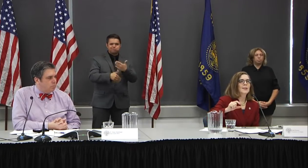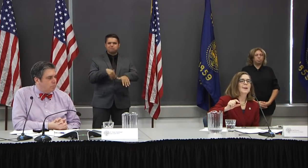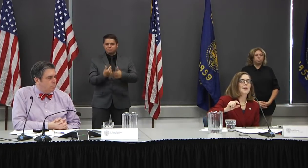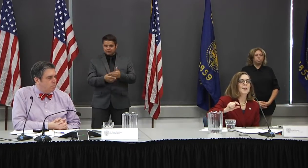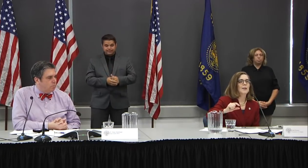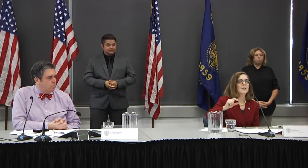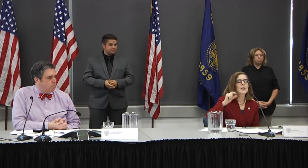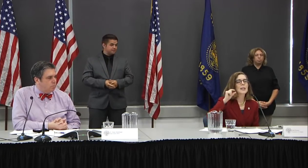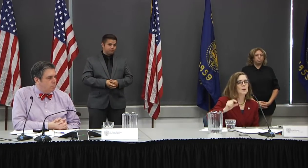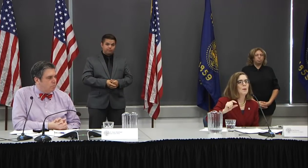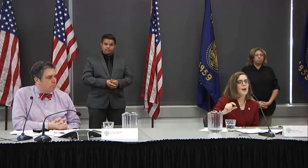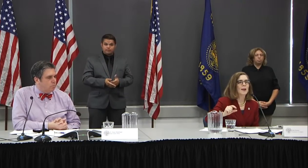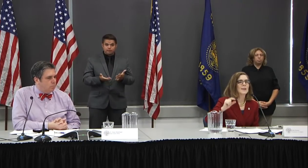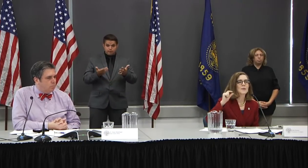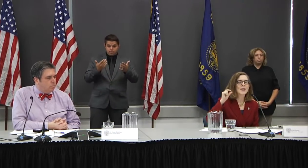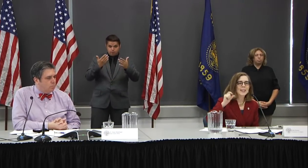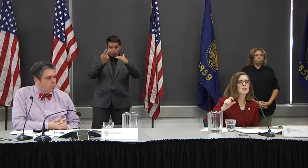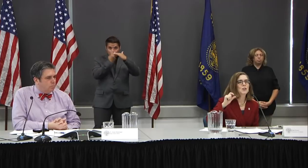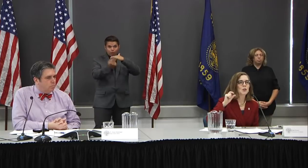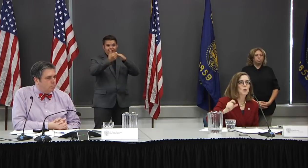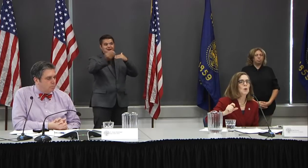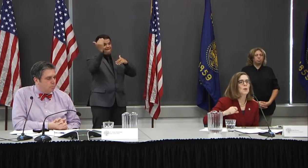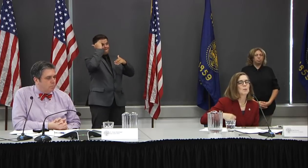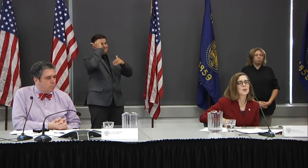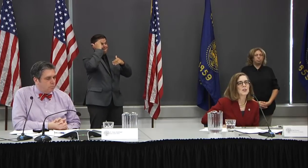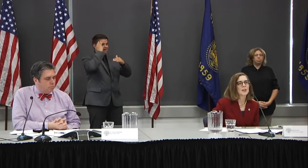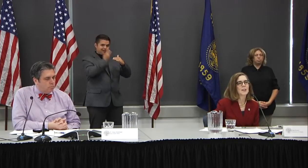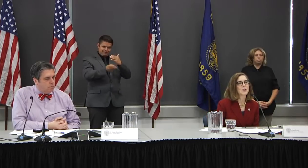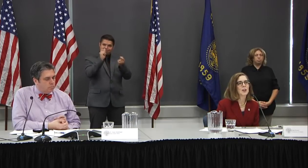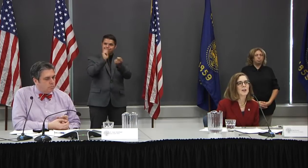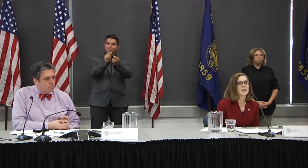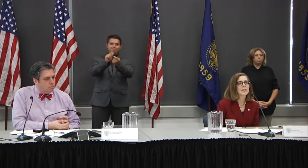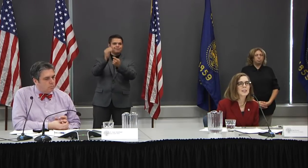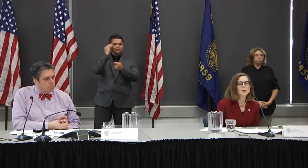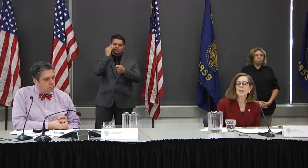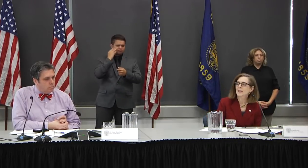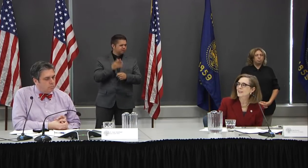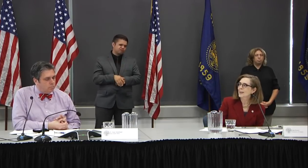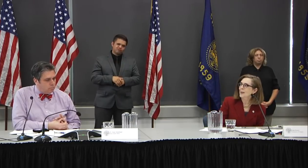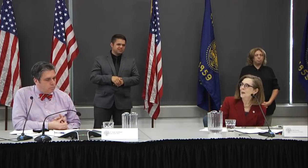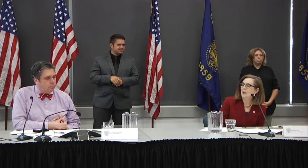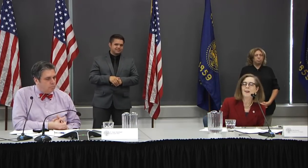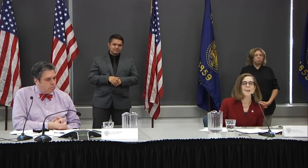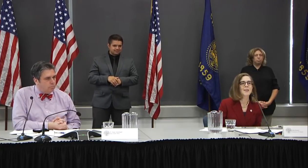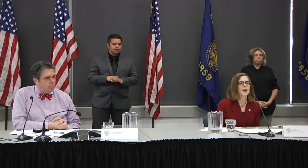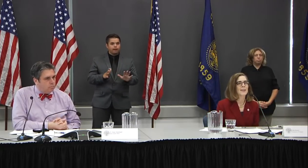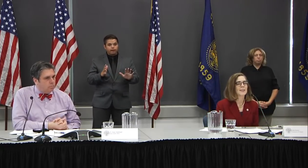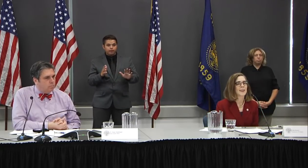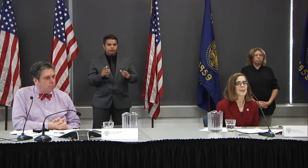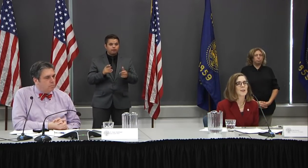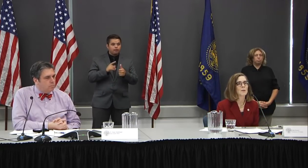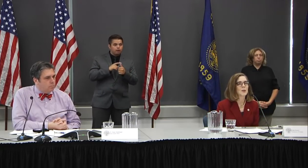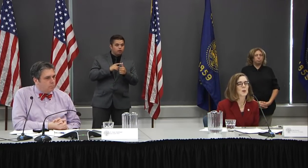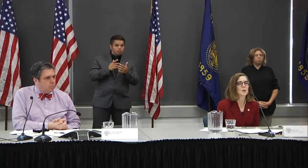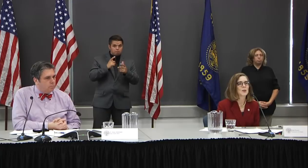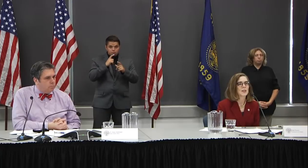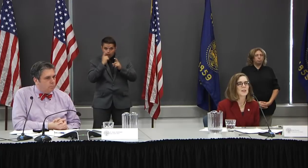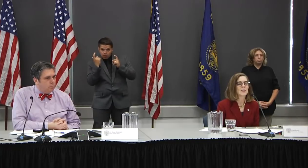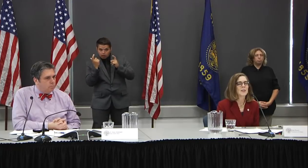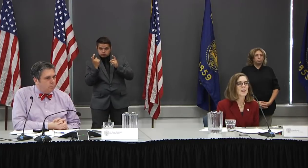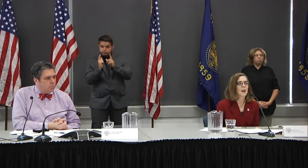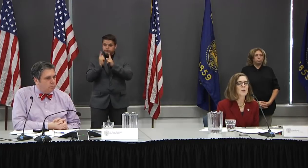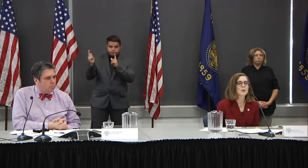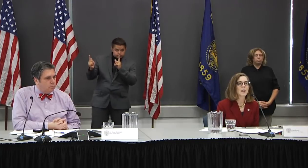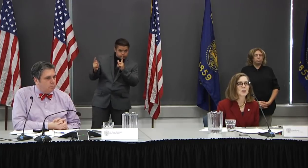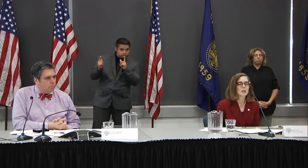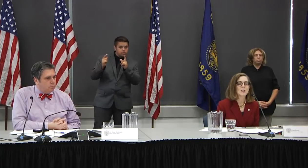specifically the impact of each tool, the percentage decrease that results